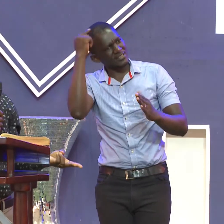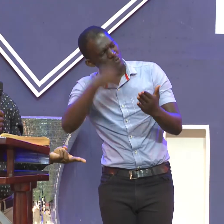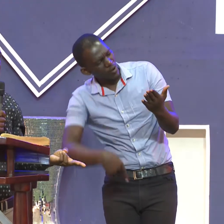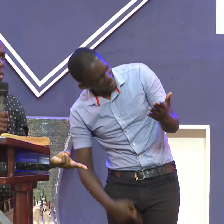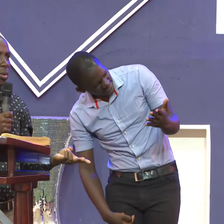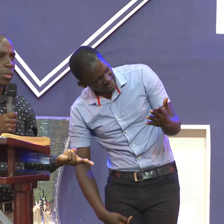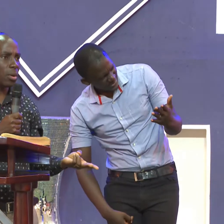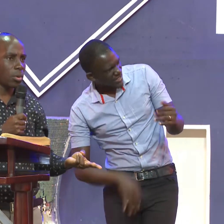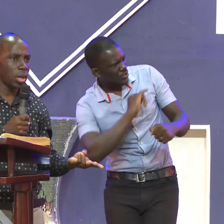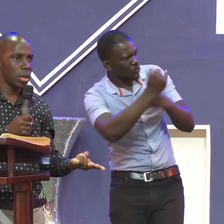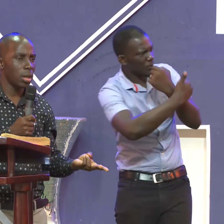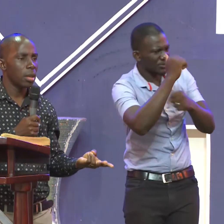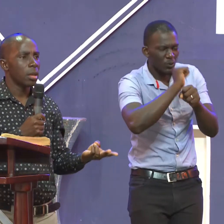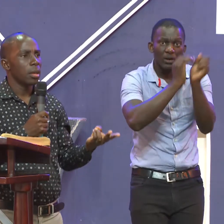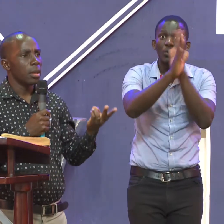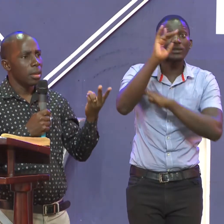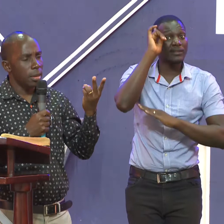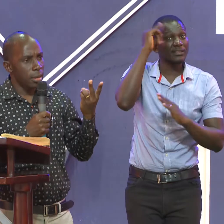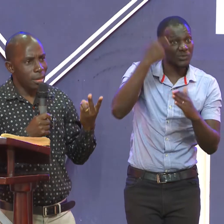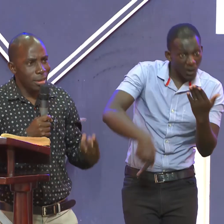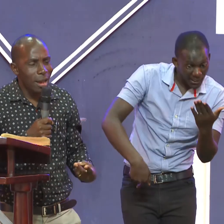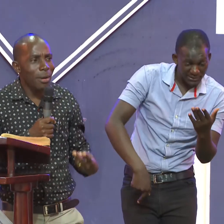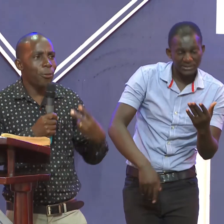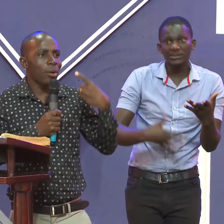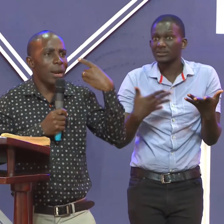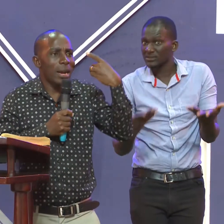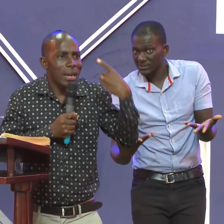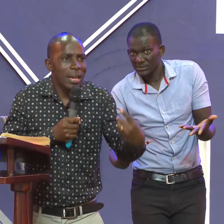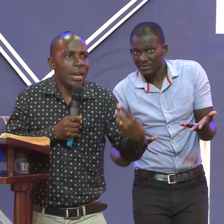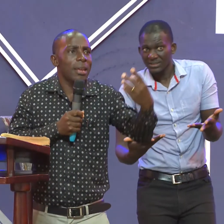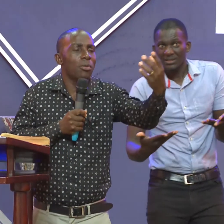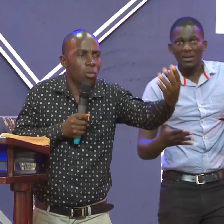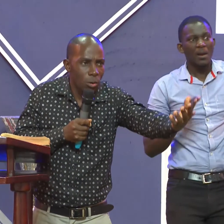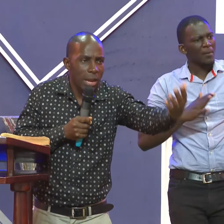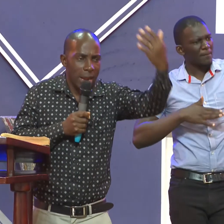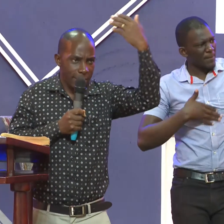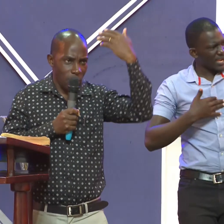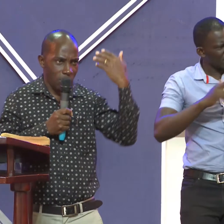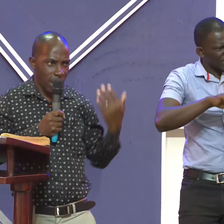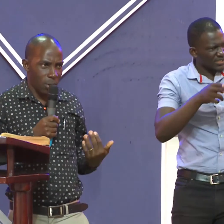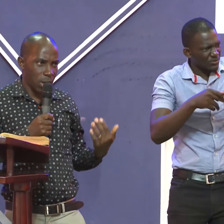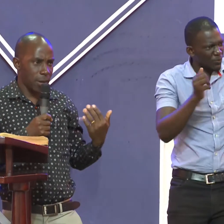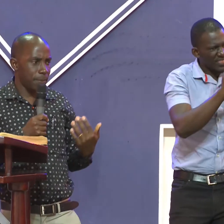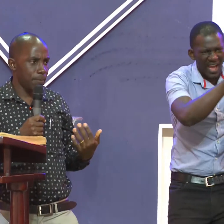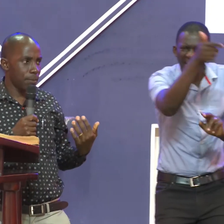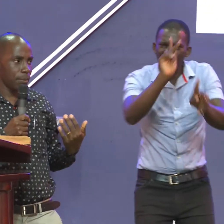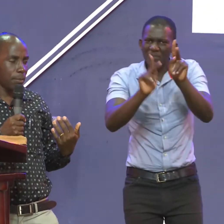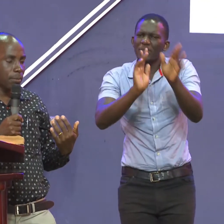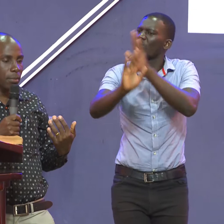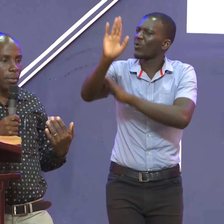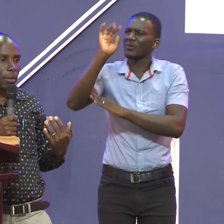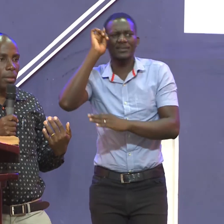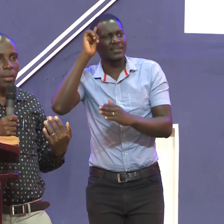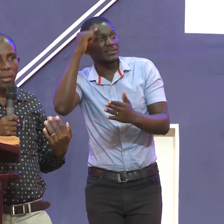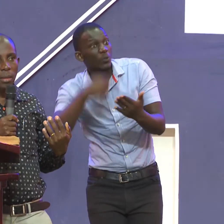family? Emirimu agirowooza ku ki? What is his opinion about our jobs? Ya baffe nkolagana yange ne muntu munanga agirowooza ku ki? What is God's